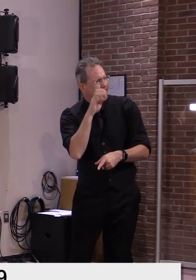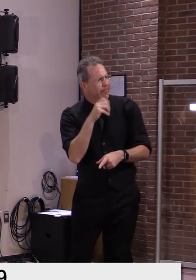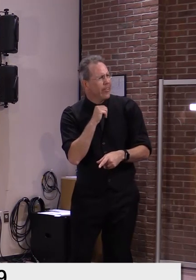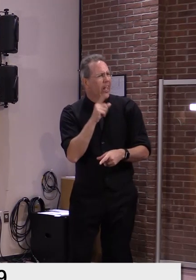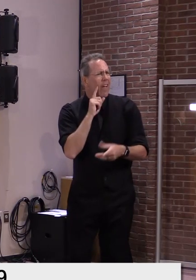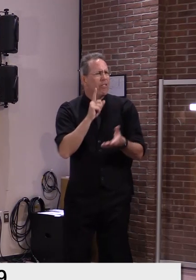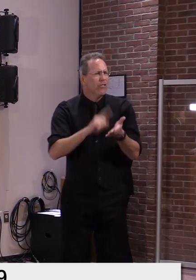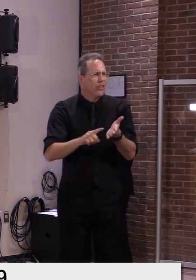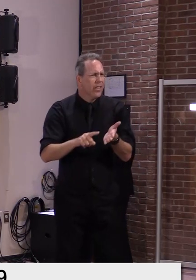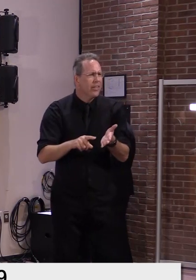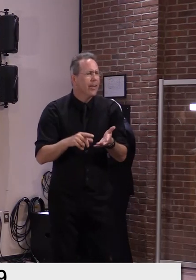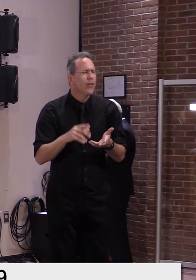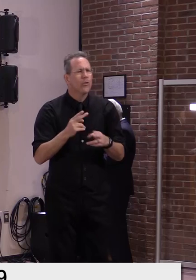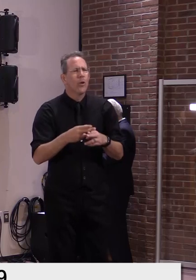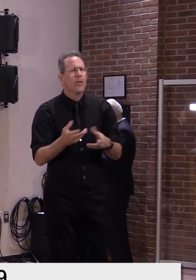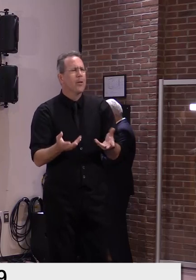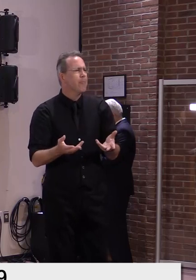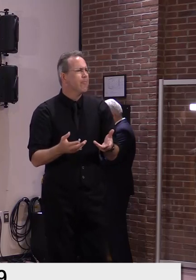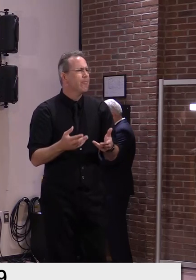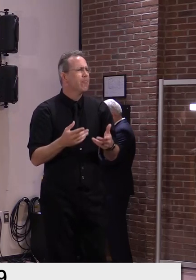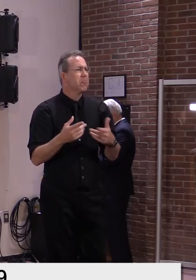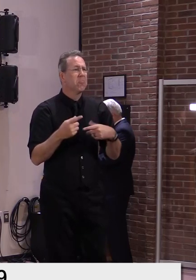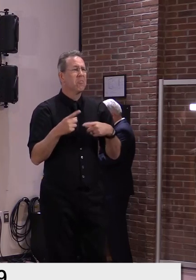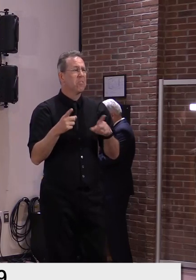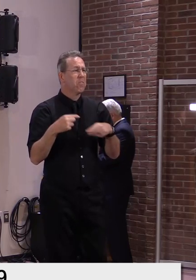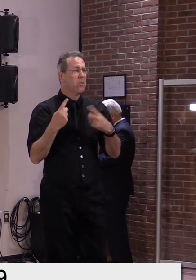with very little restriction.